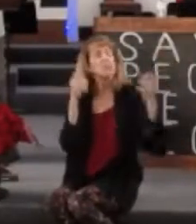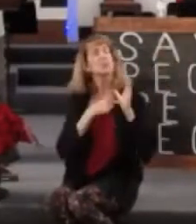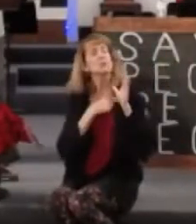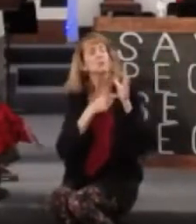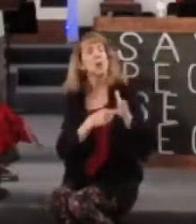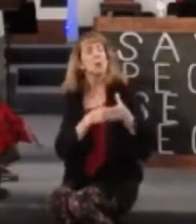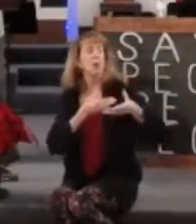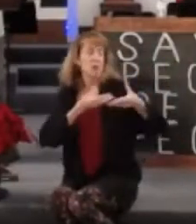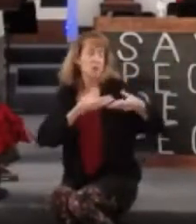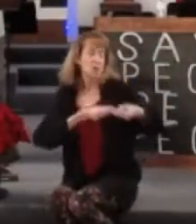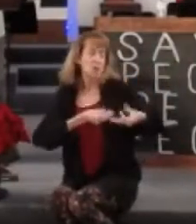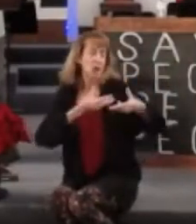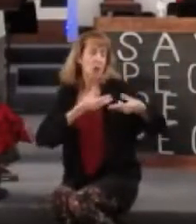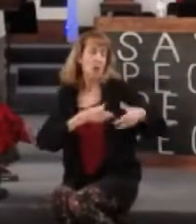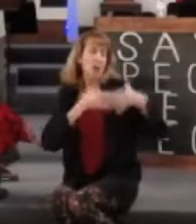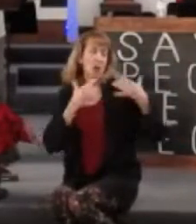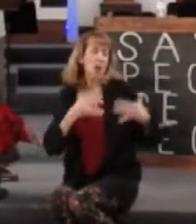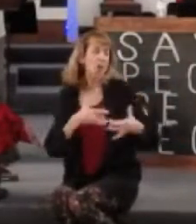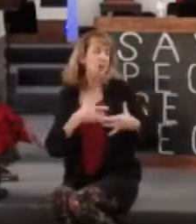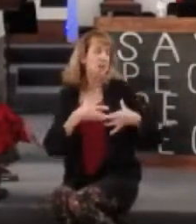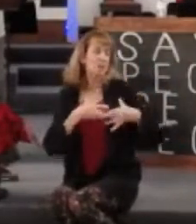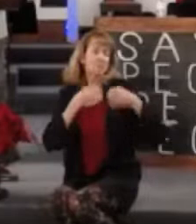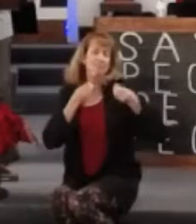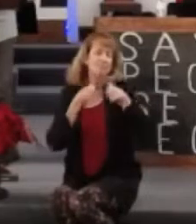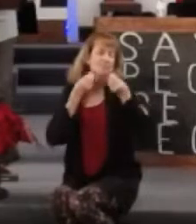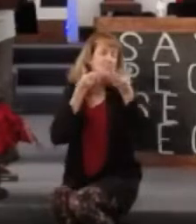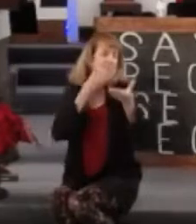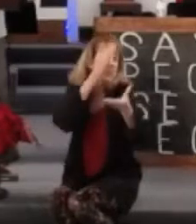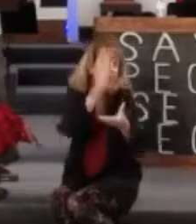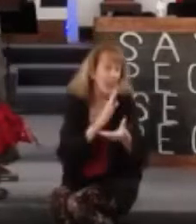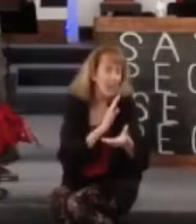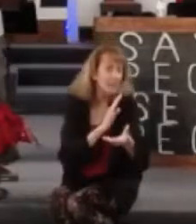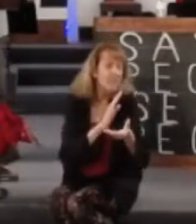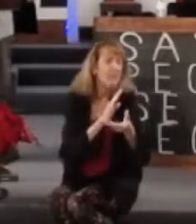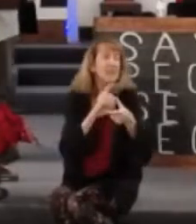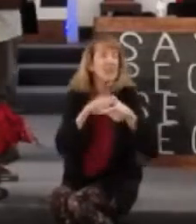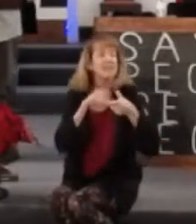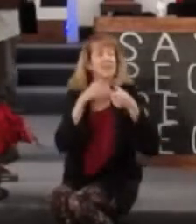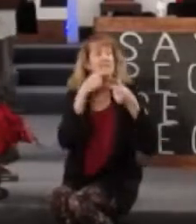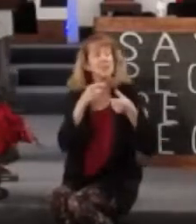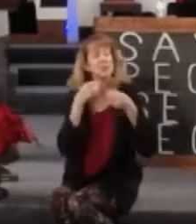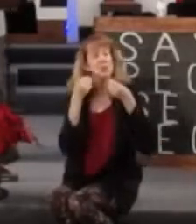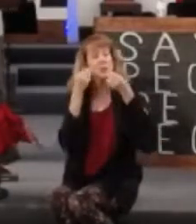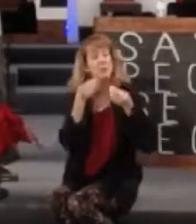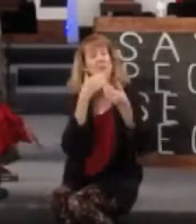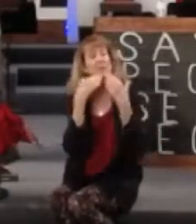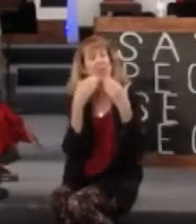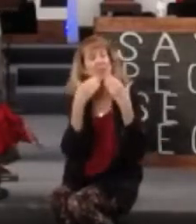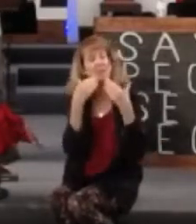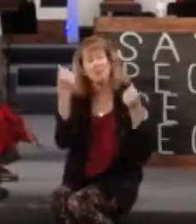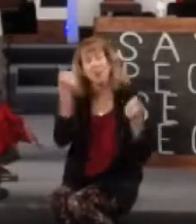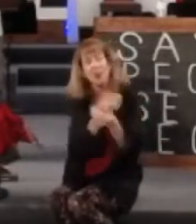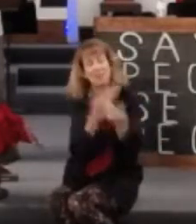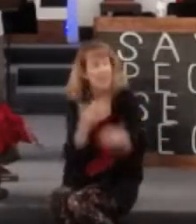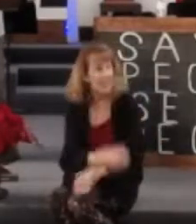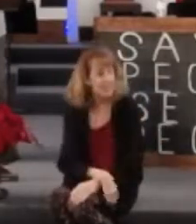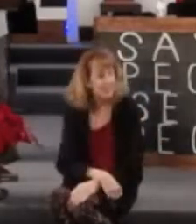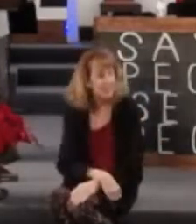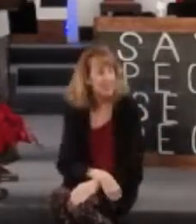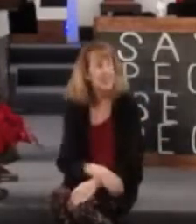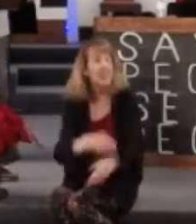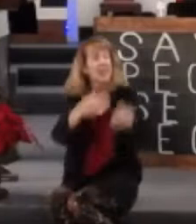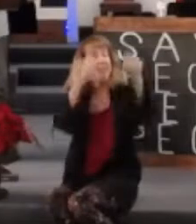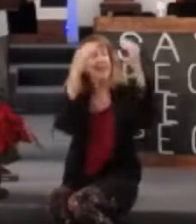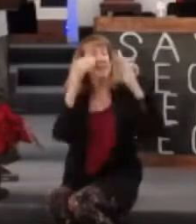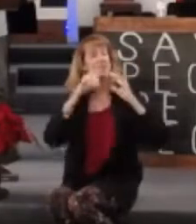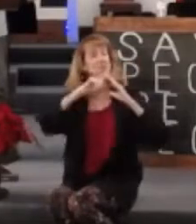the music to make melody to God. And then it goes into giving thanks to God for everything. And then